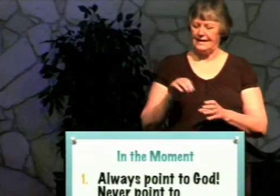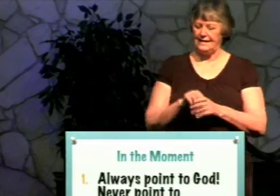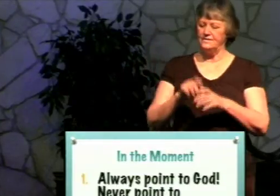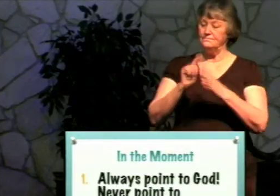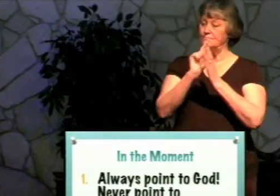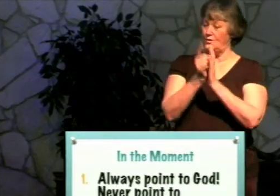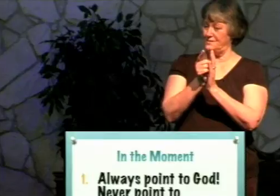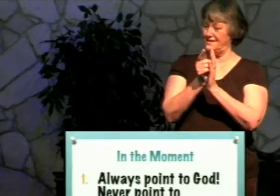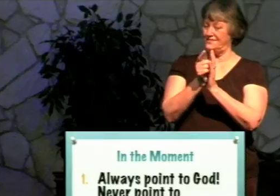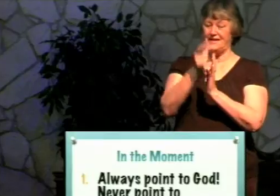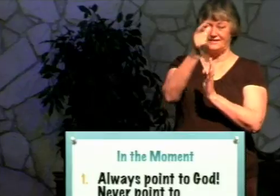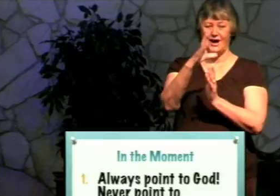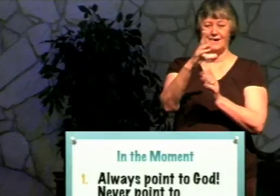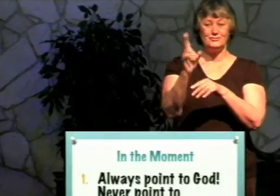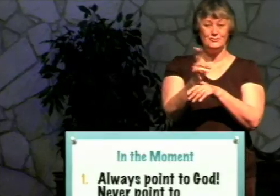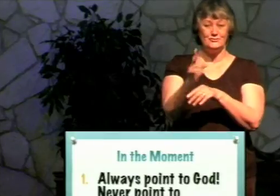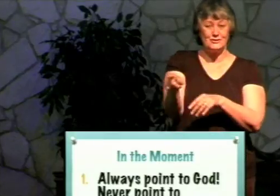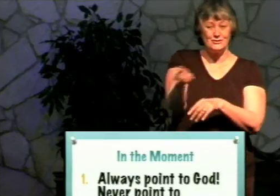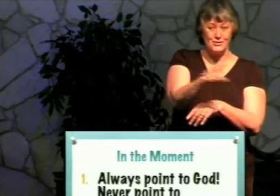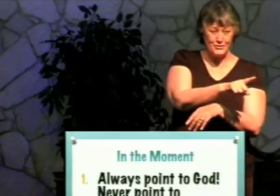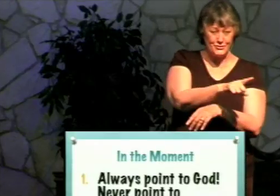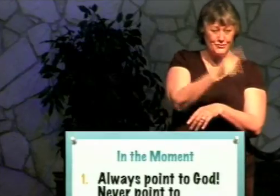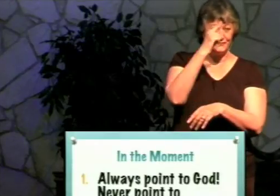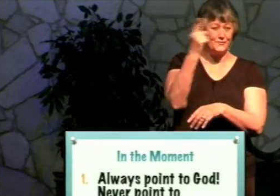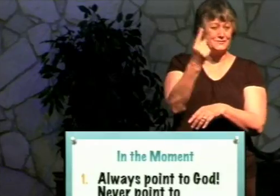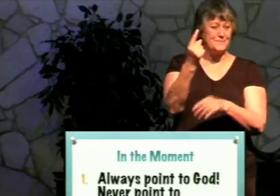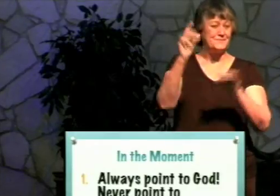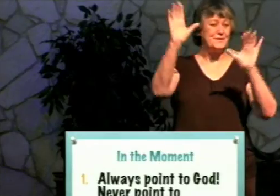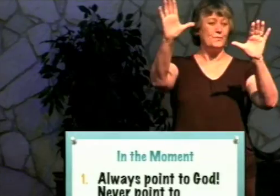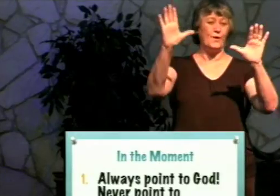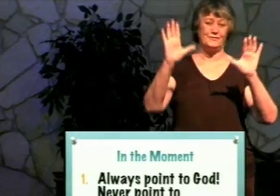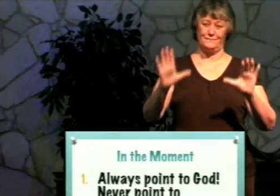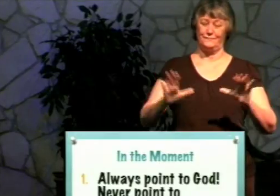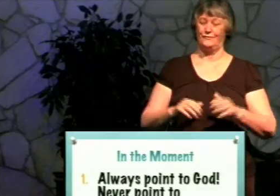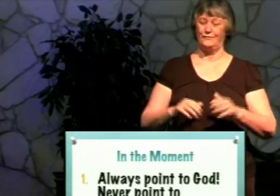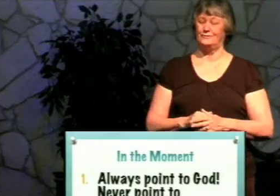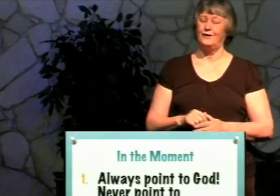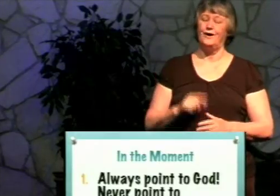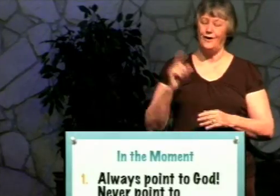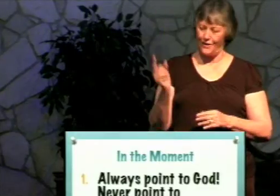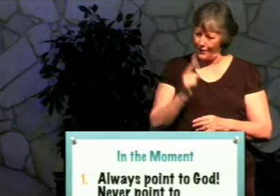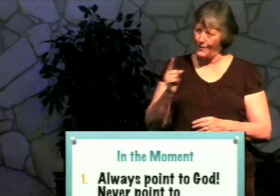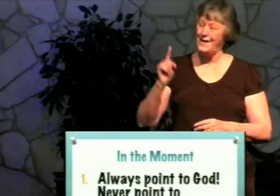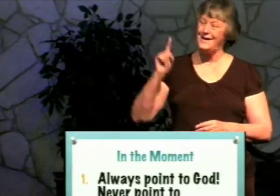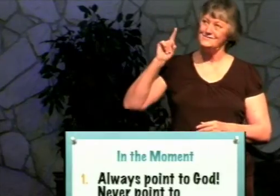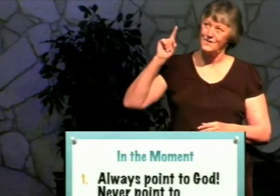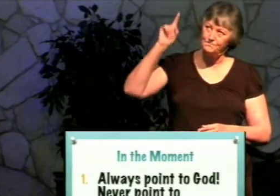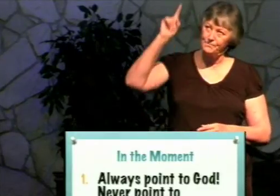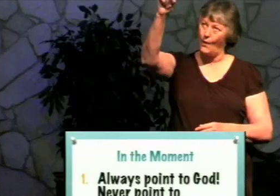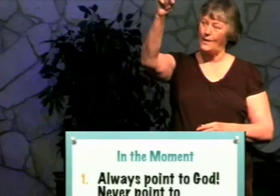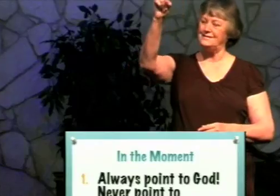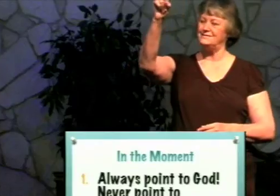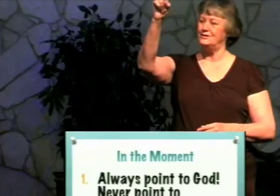In the moment that God is using you for something wonderful, always point